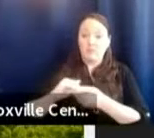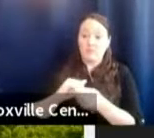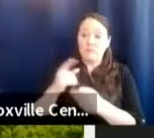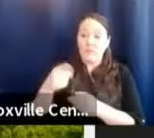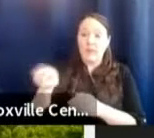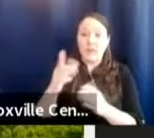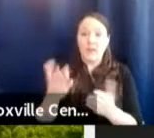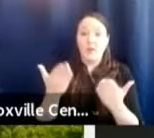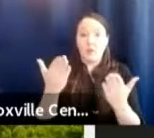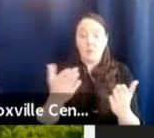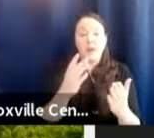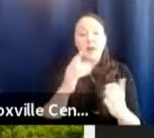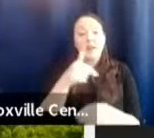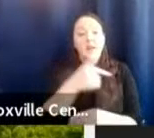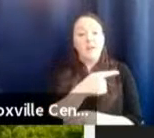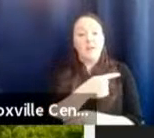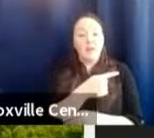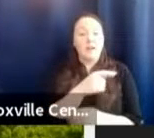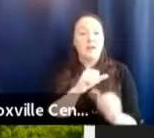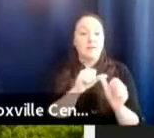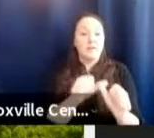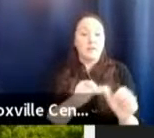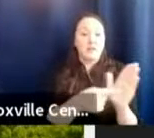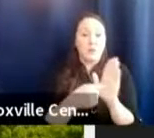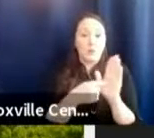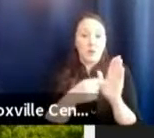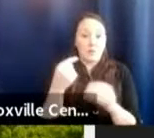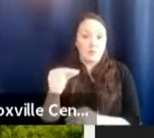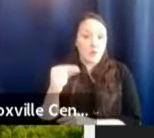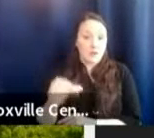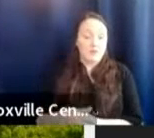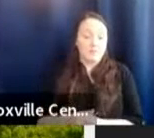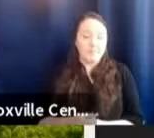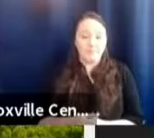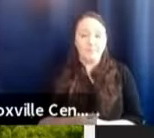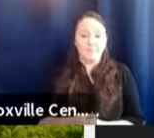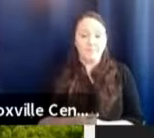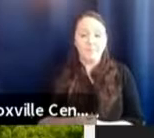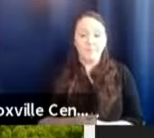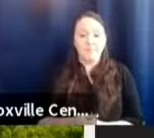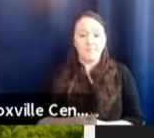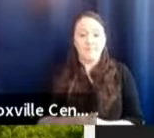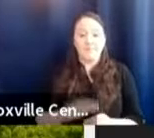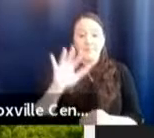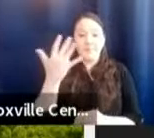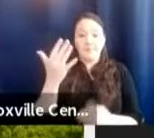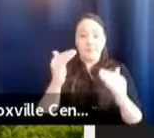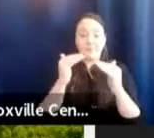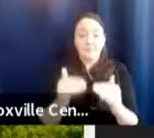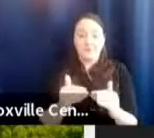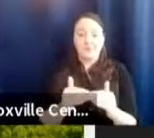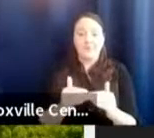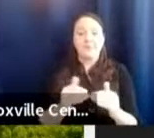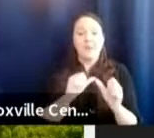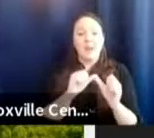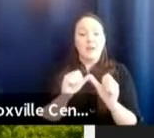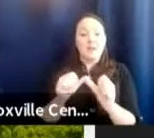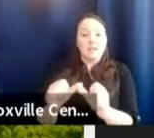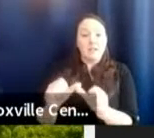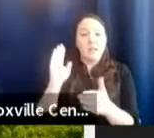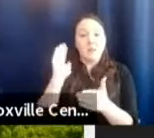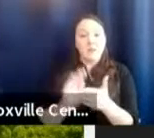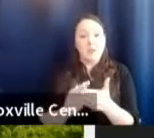recommended that the benchmark continue to be represented as green. Fifth benchmark, sustained or